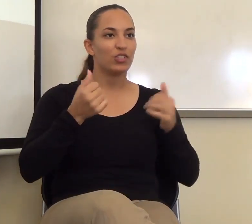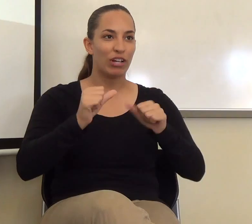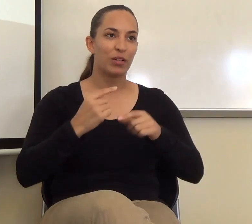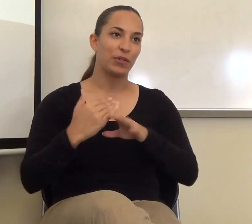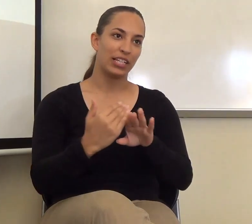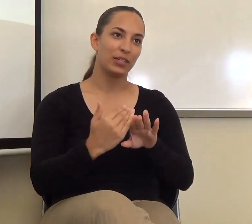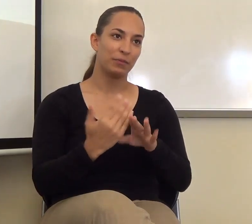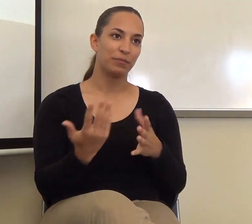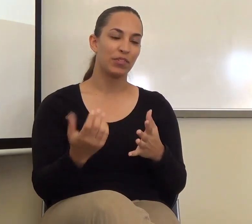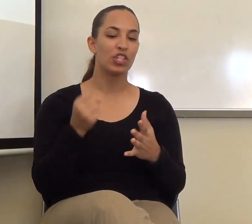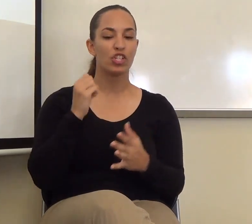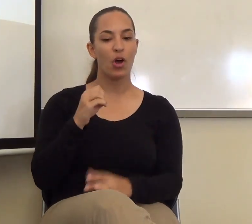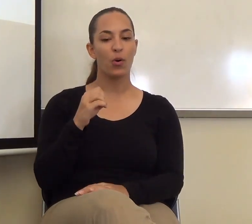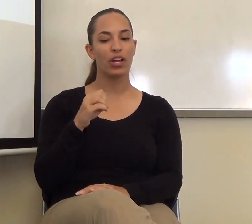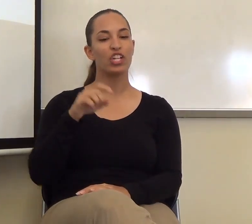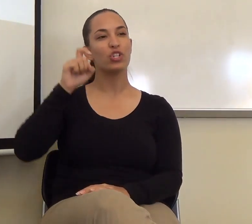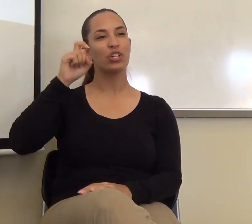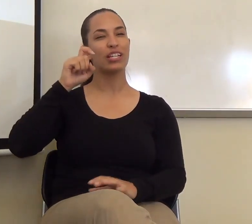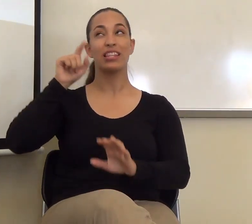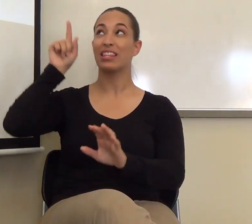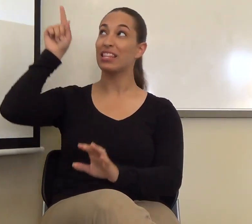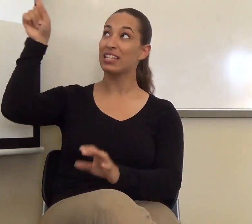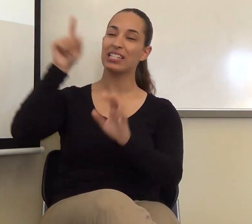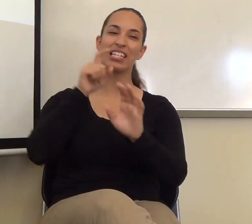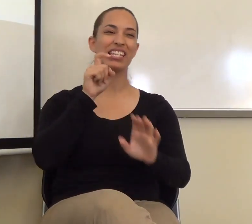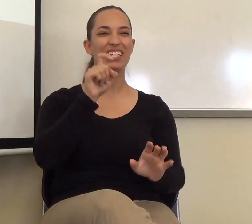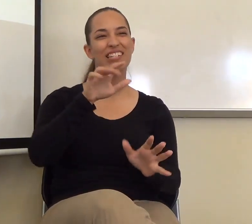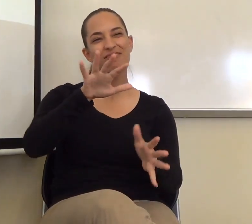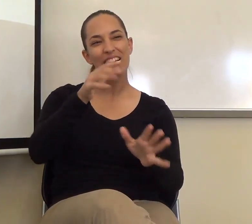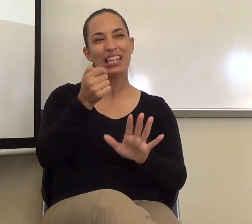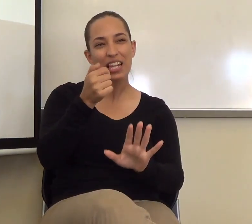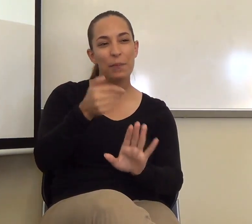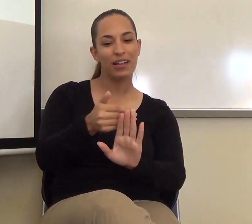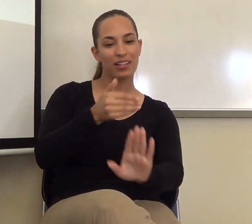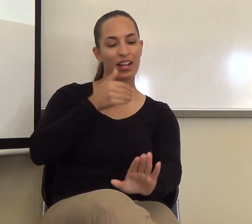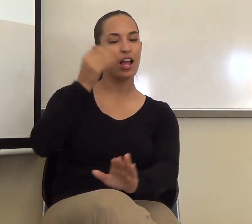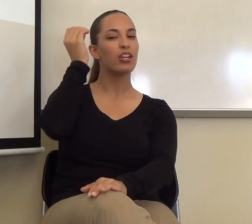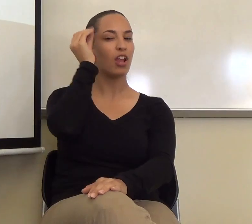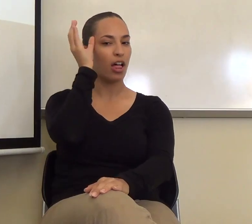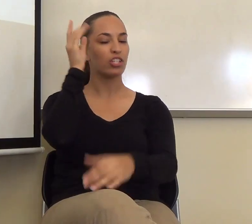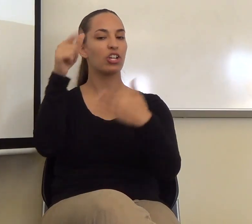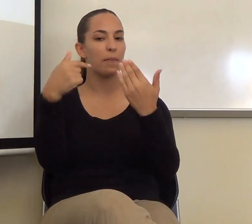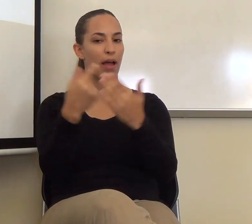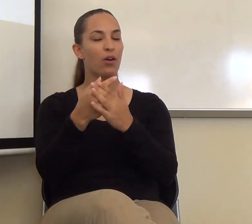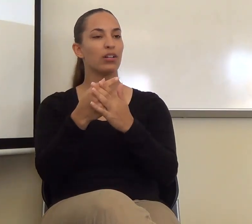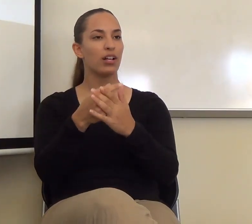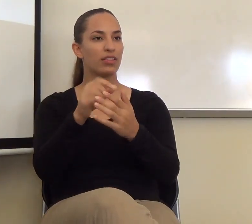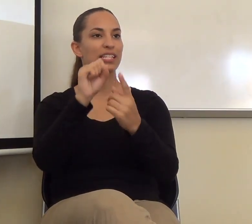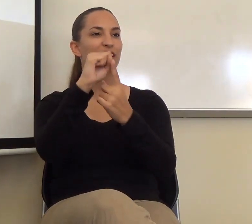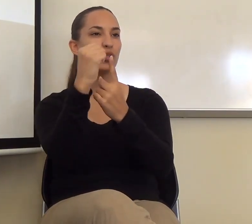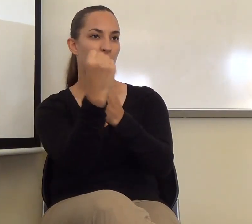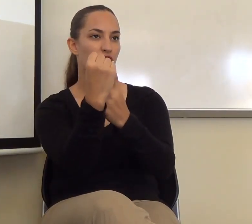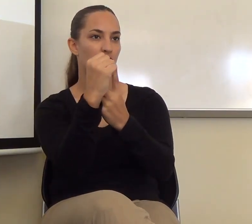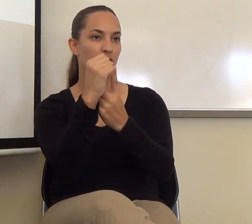situation. So we know that the Secret Service is supposed to protect the president, and if you've got a president going around throwing his arms around everybody he